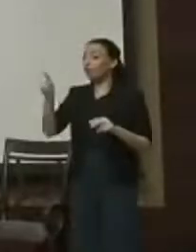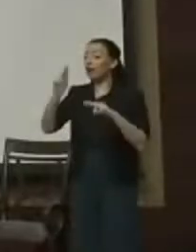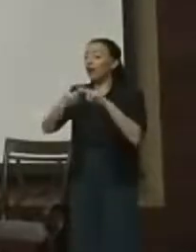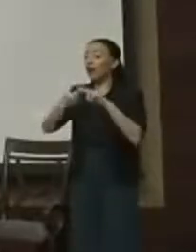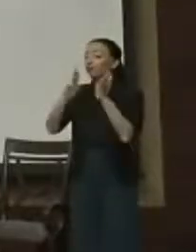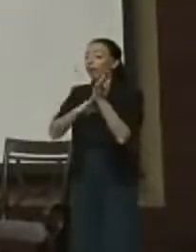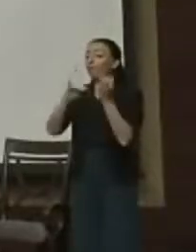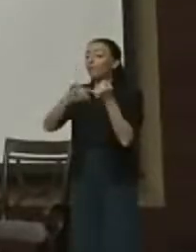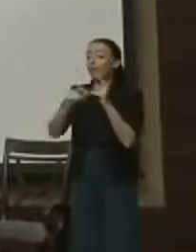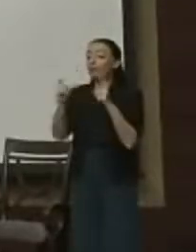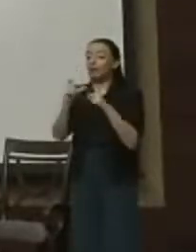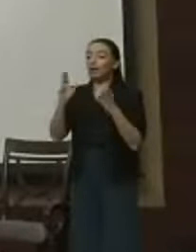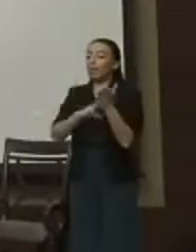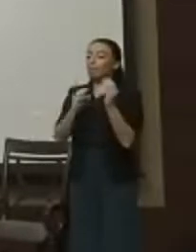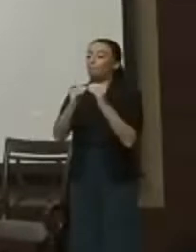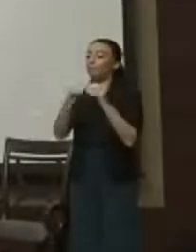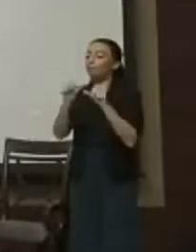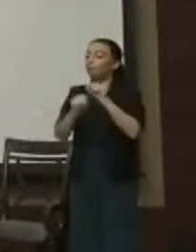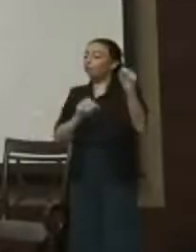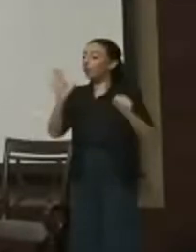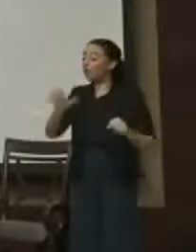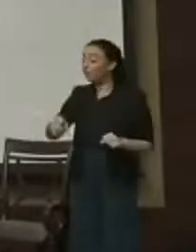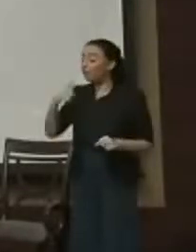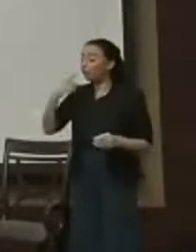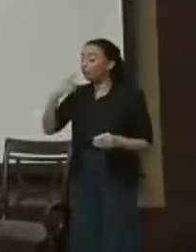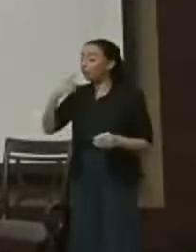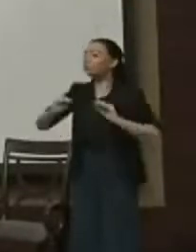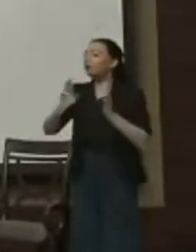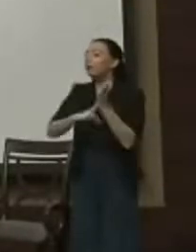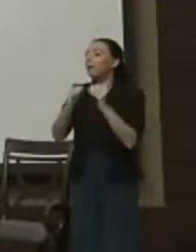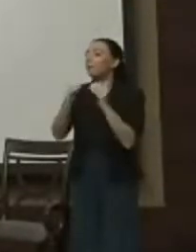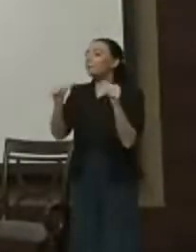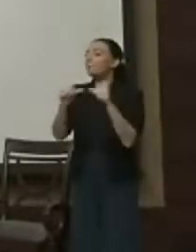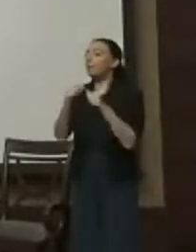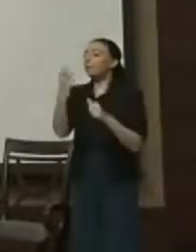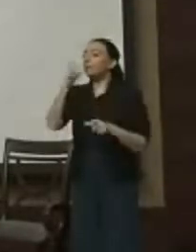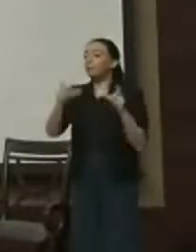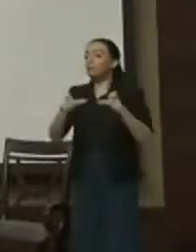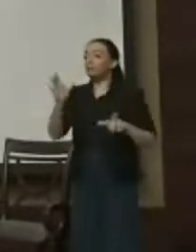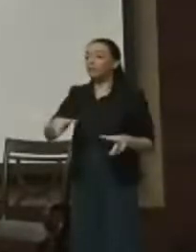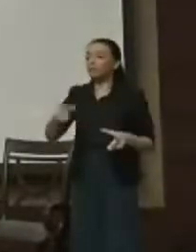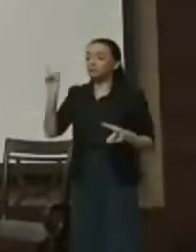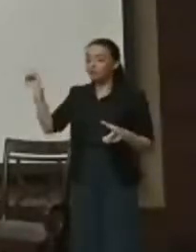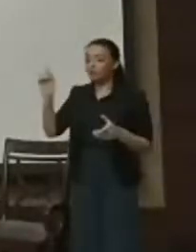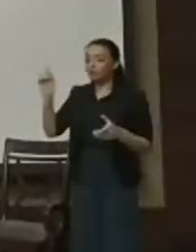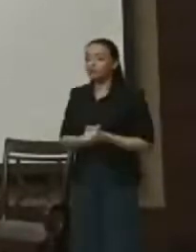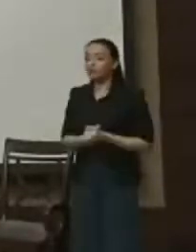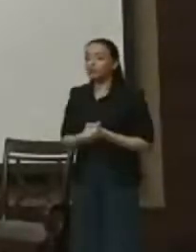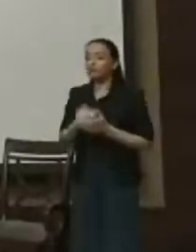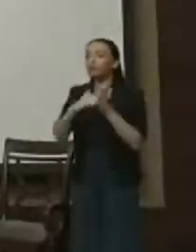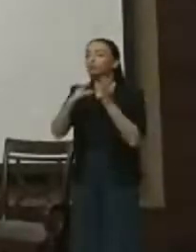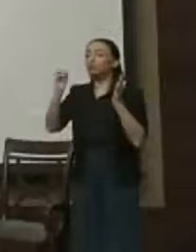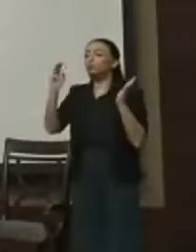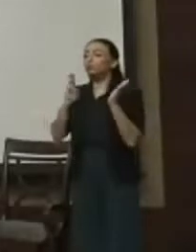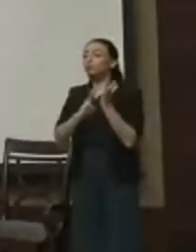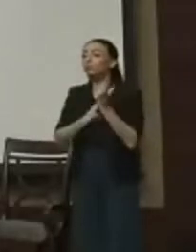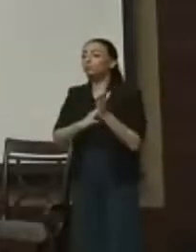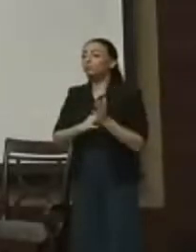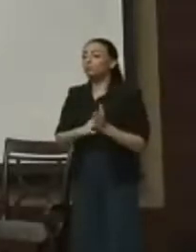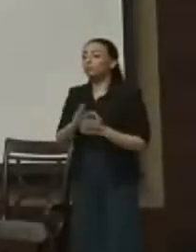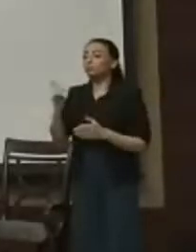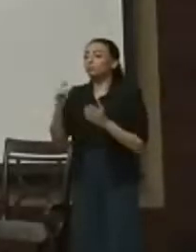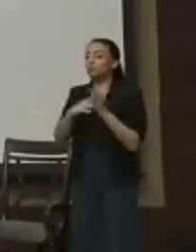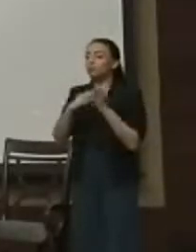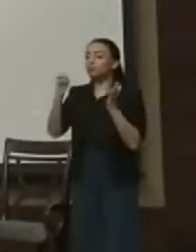Ankit mentors several blind MBA aspirants. He's been a speaker at several national and international forums, including